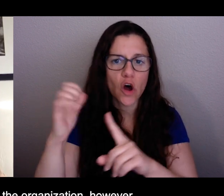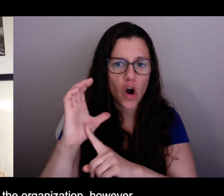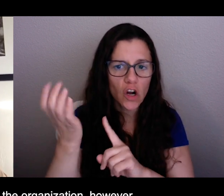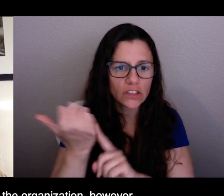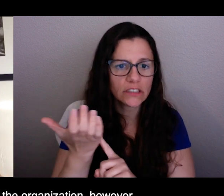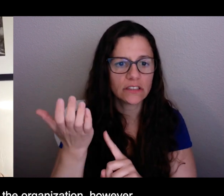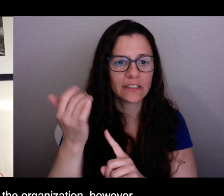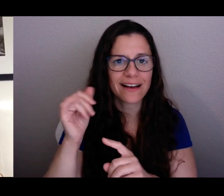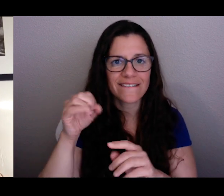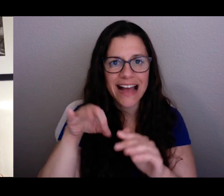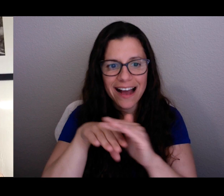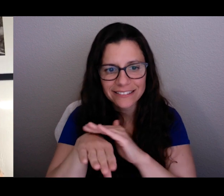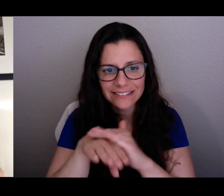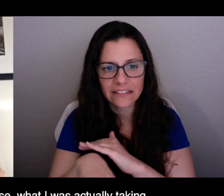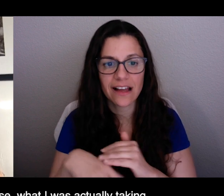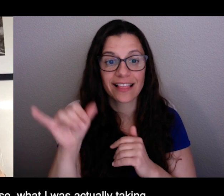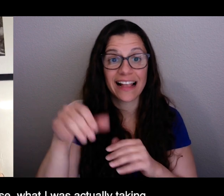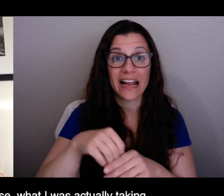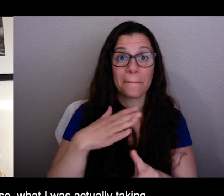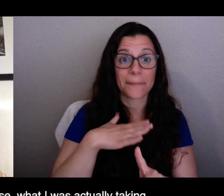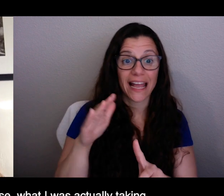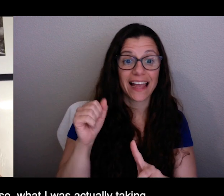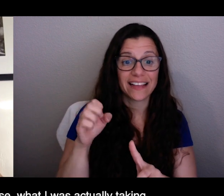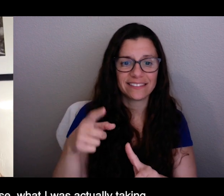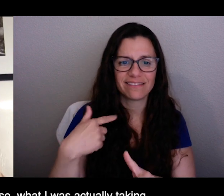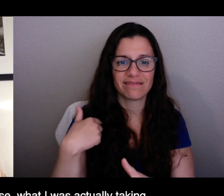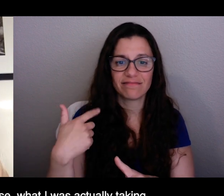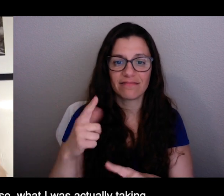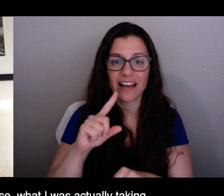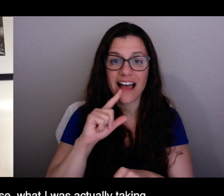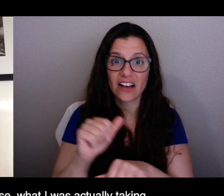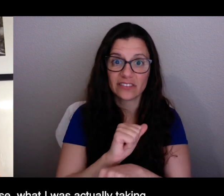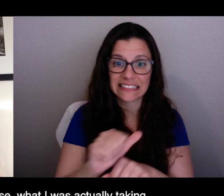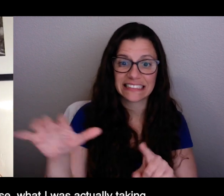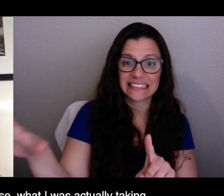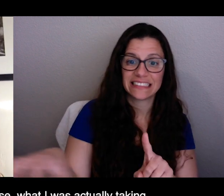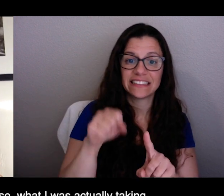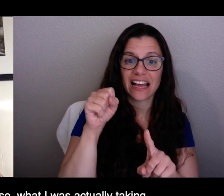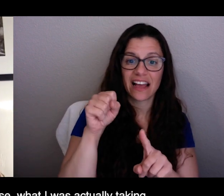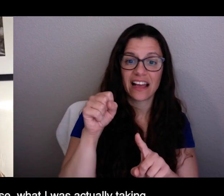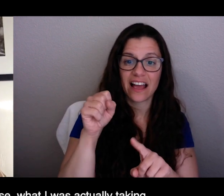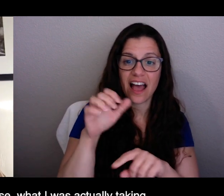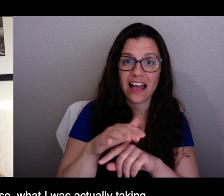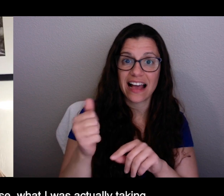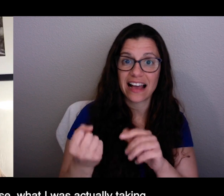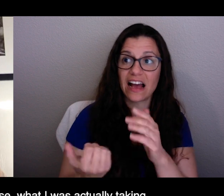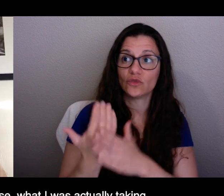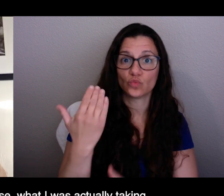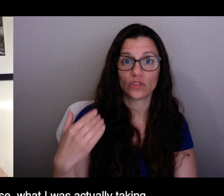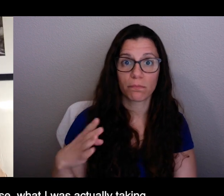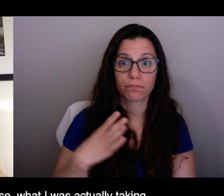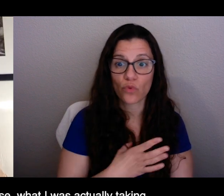culture of access. And that's, in my case, what I was actually taking on as a new board